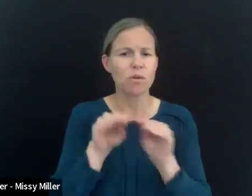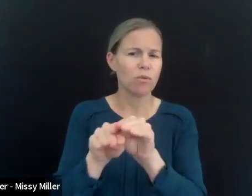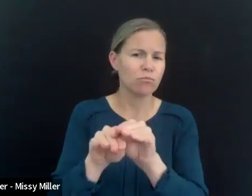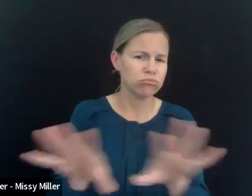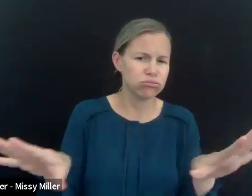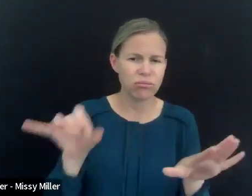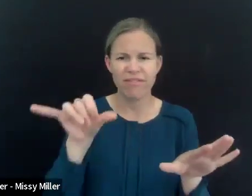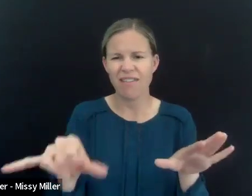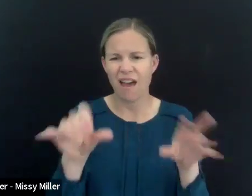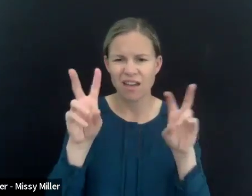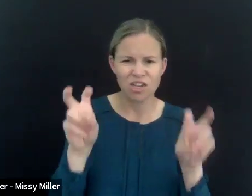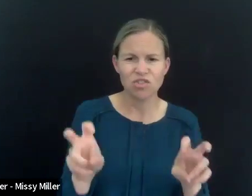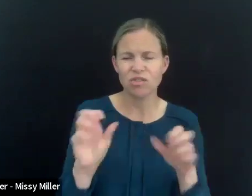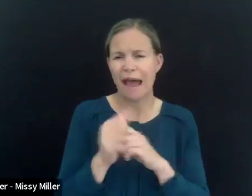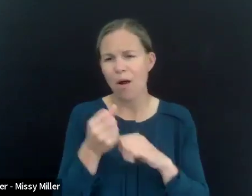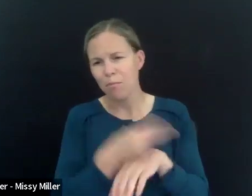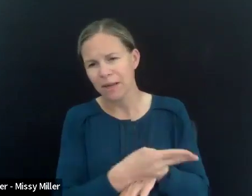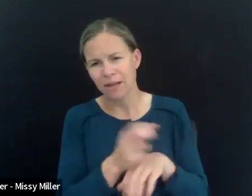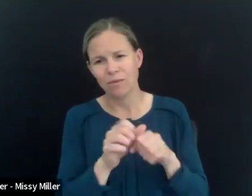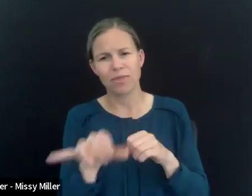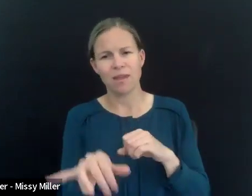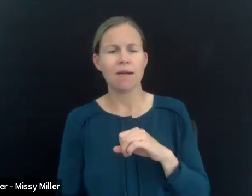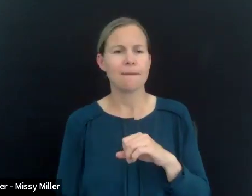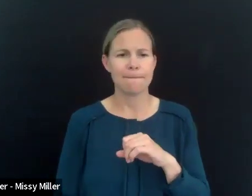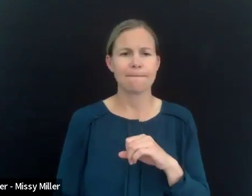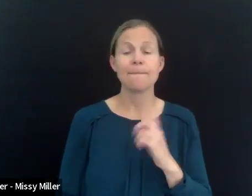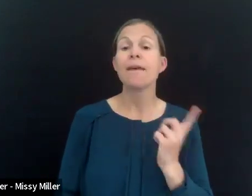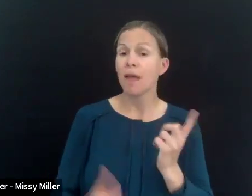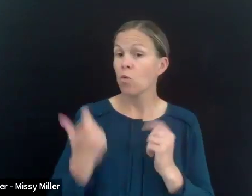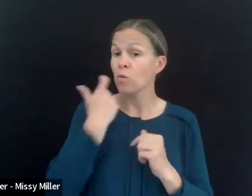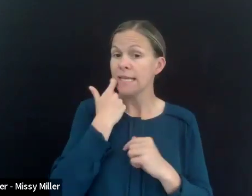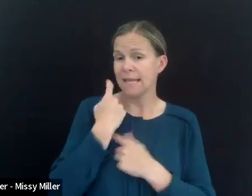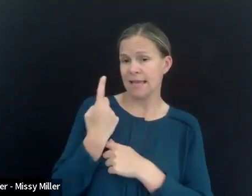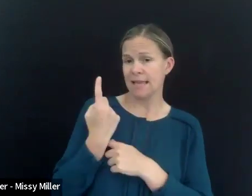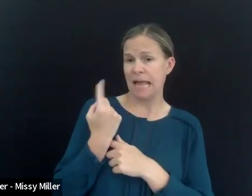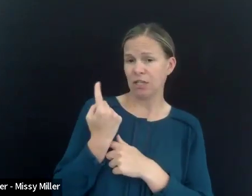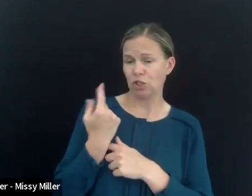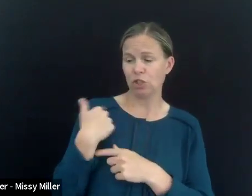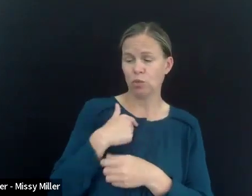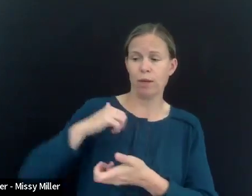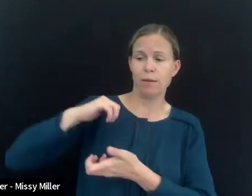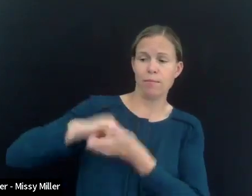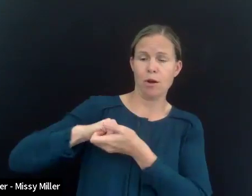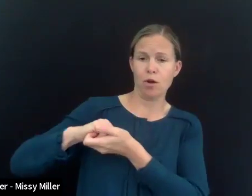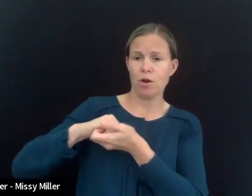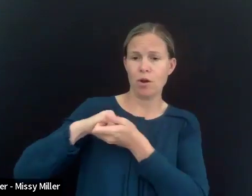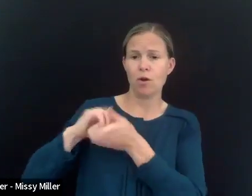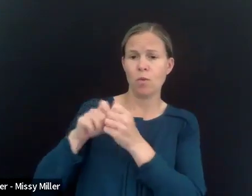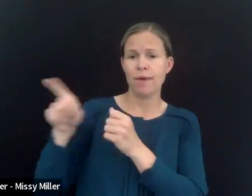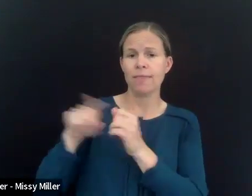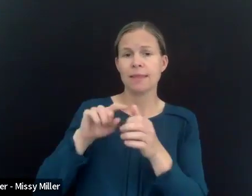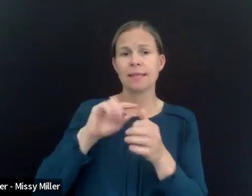issue briefs. And then most recently, as of last year, we collaborated with or partnered with Center for